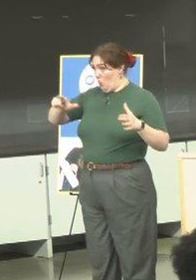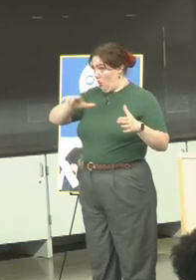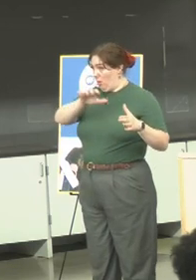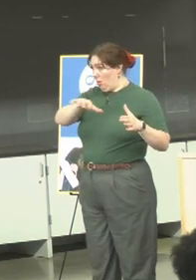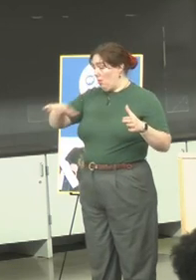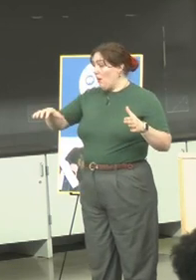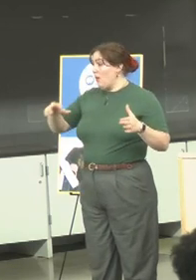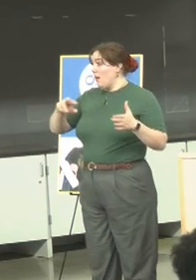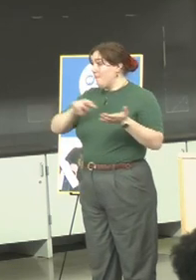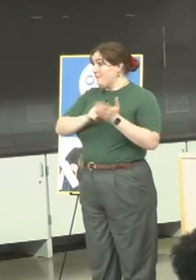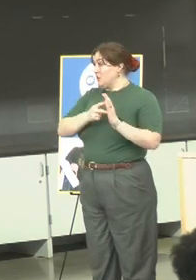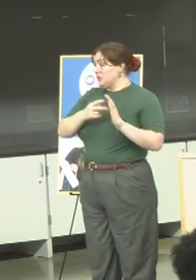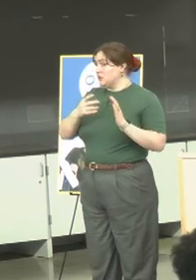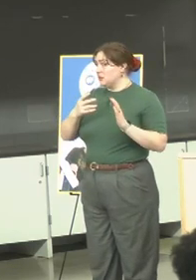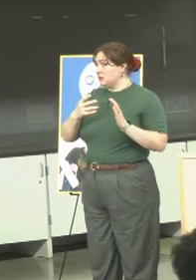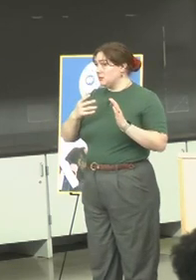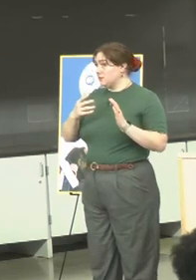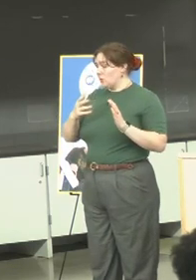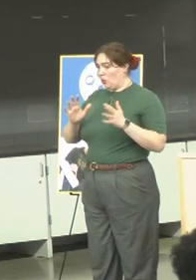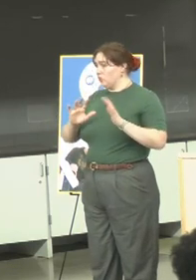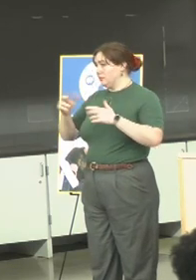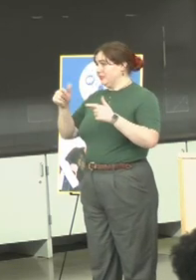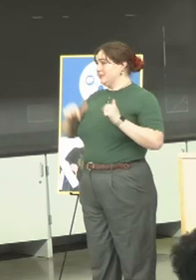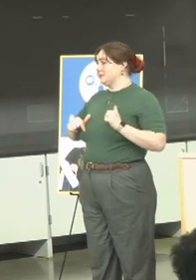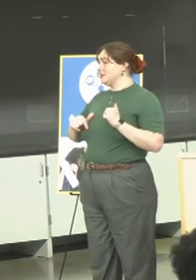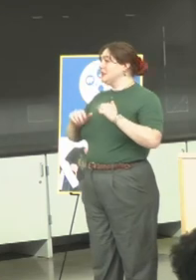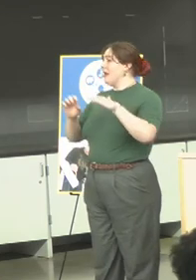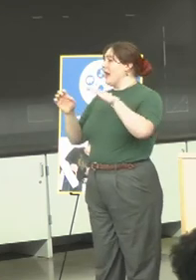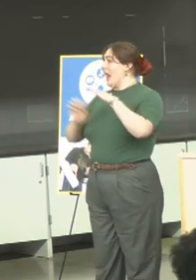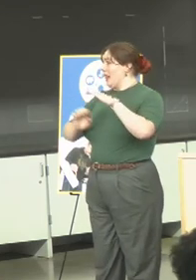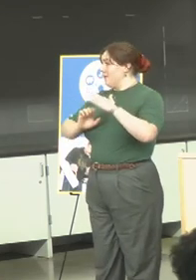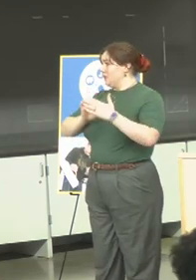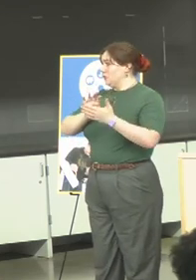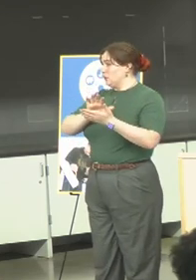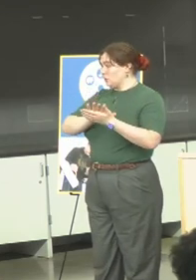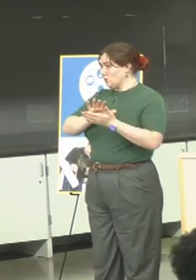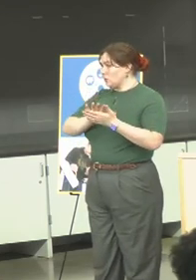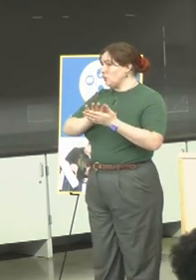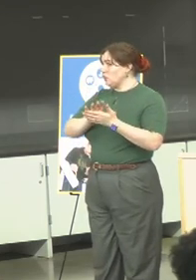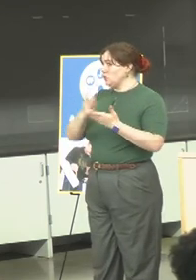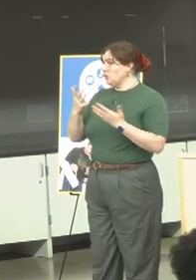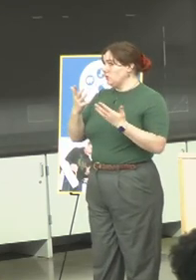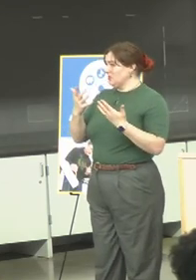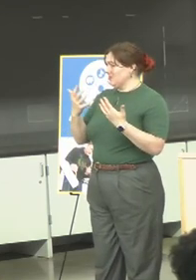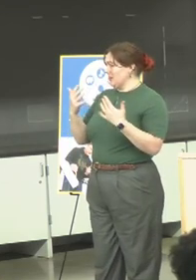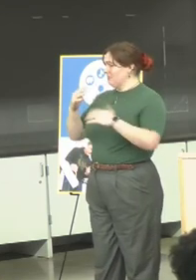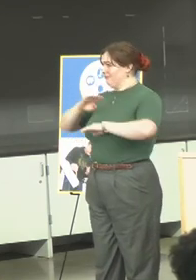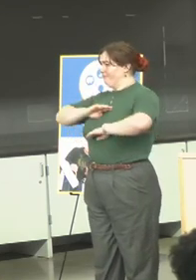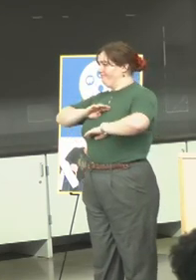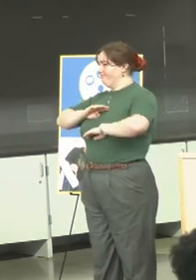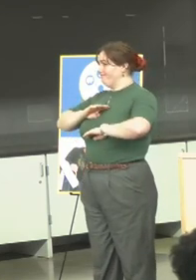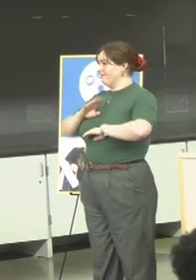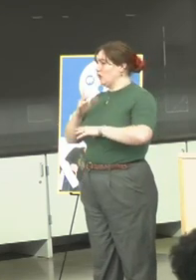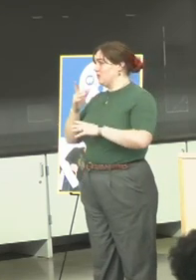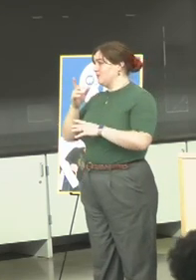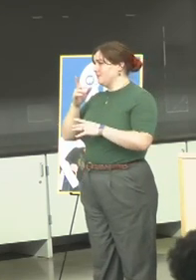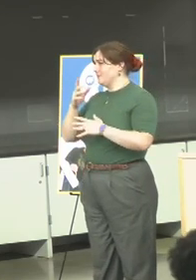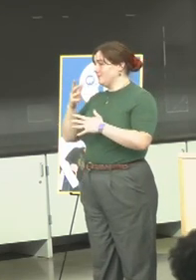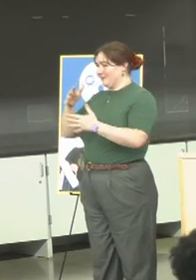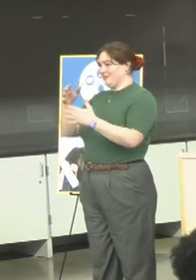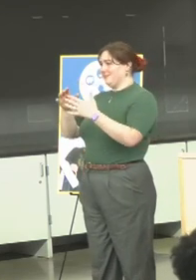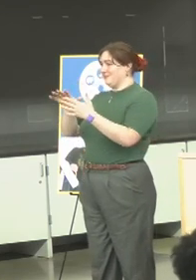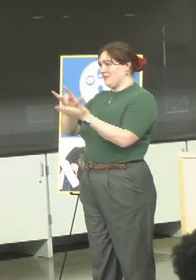our suite of elementary schools doesn't balance our middle and high schools. So what we're really doing is right-sizing the